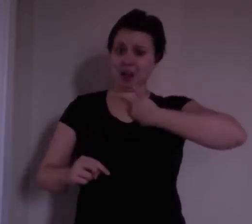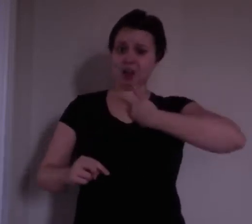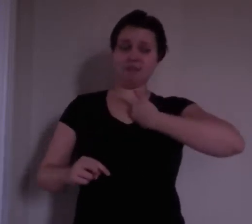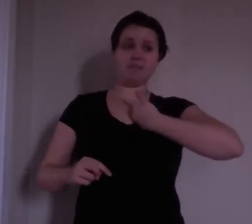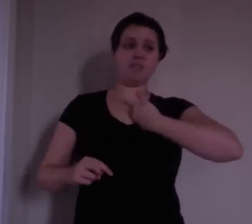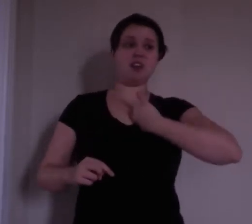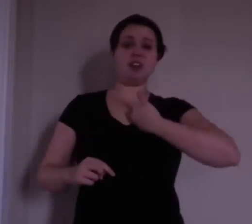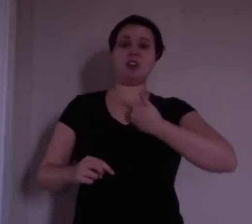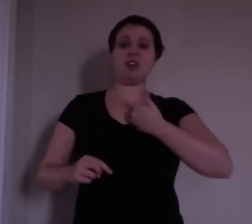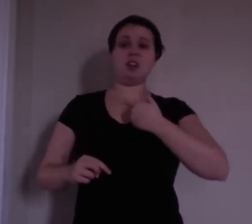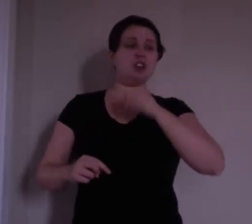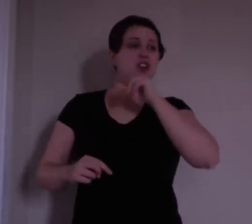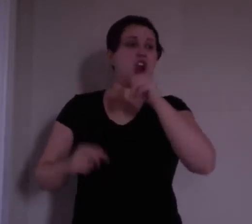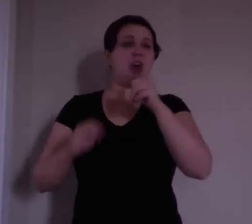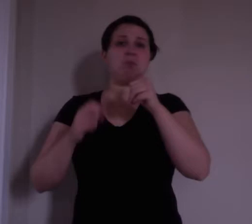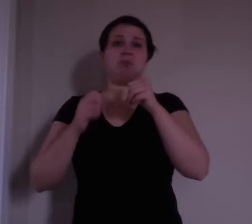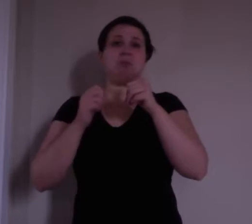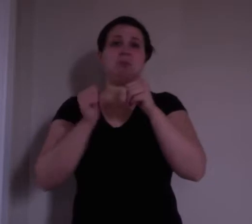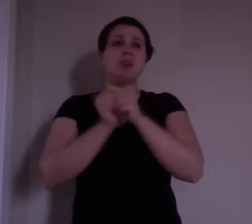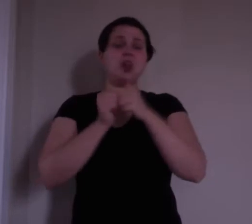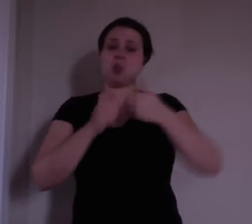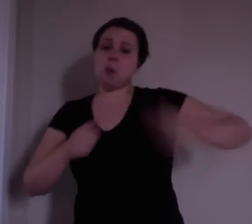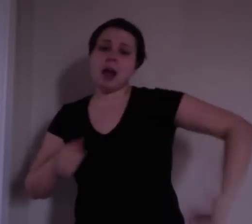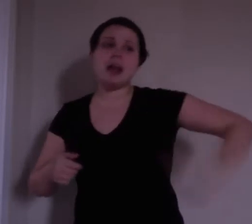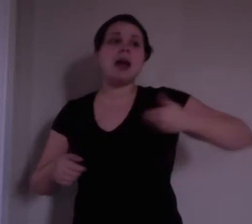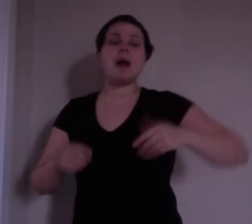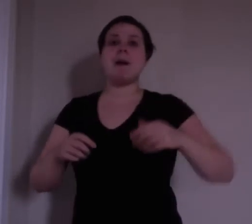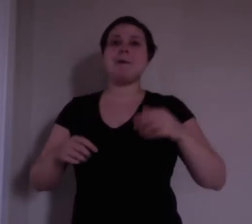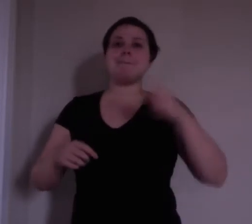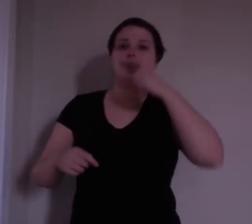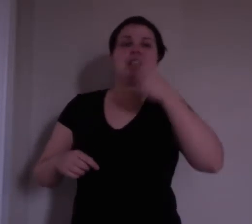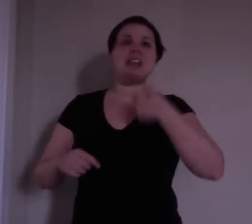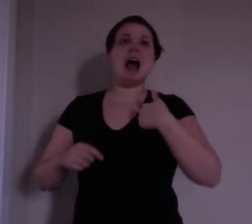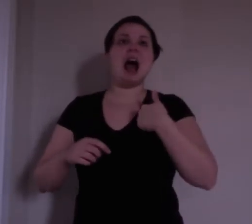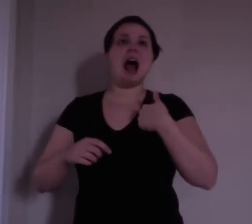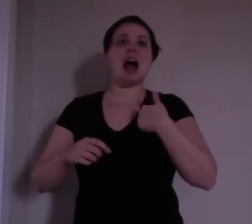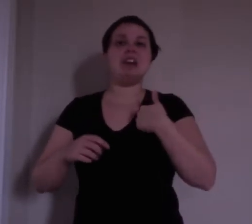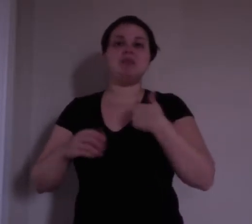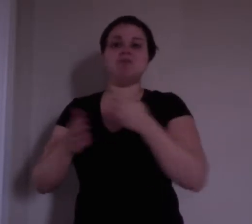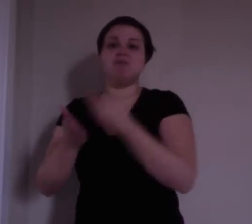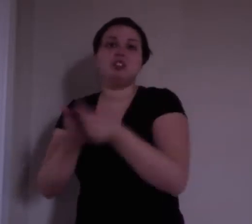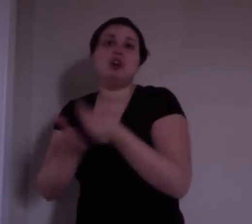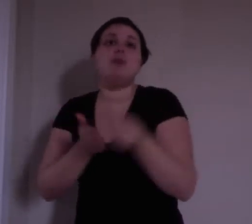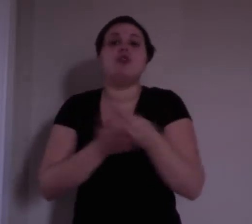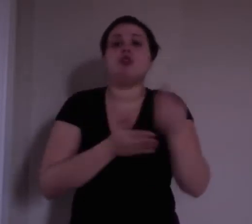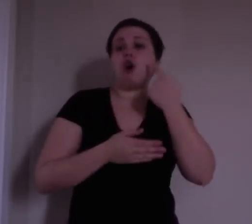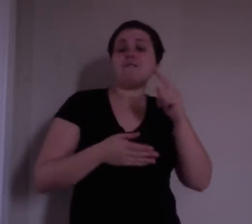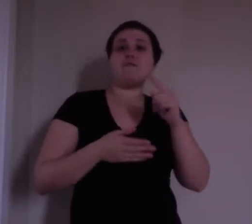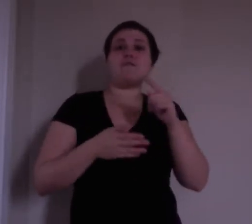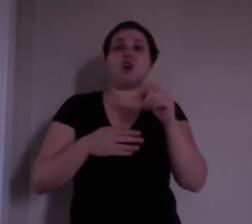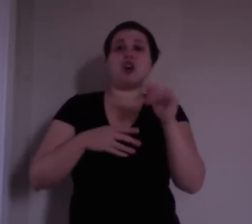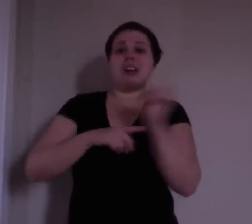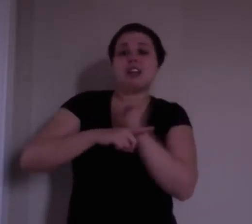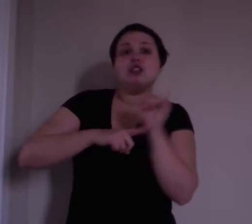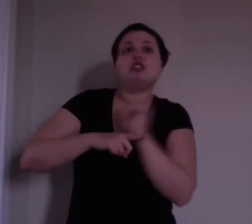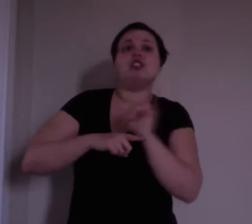intent, because I was a contributor to industries that view animals as nothing more than property and